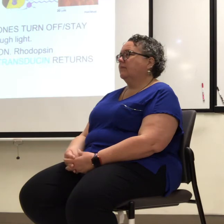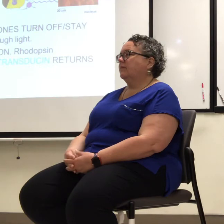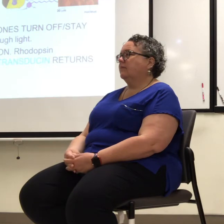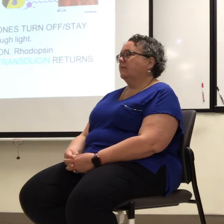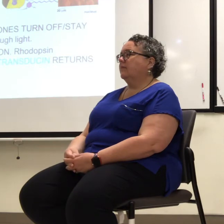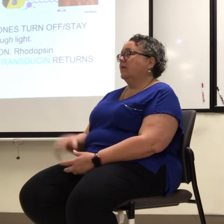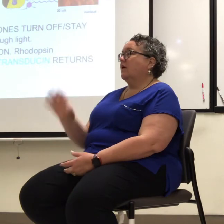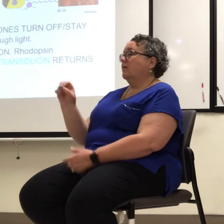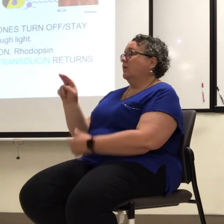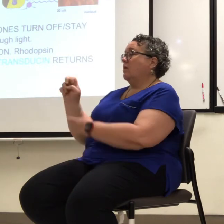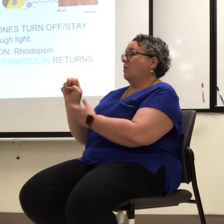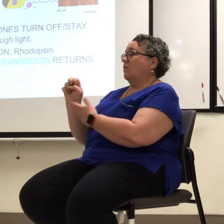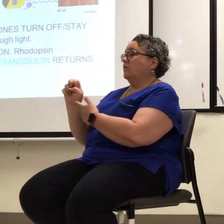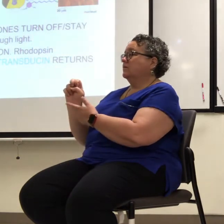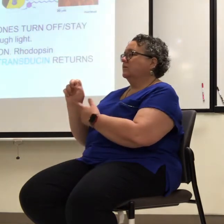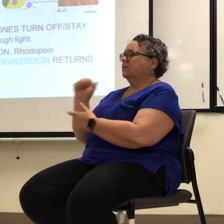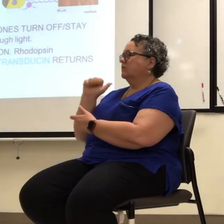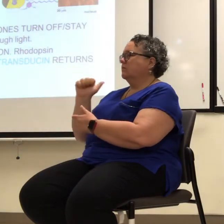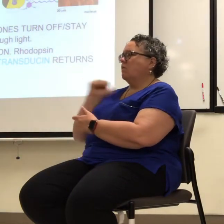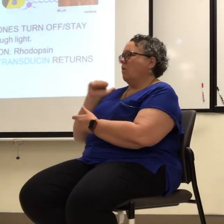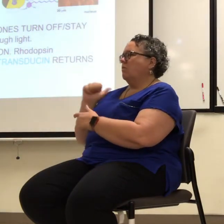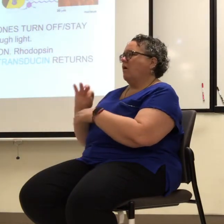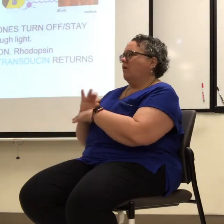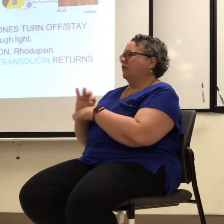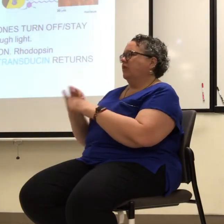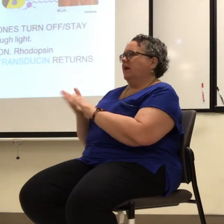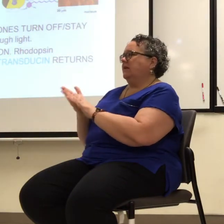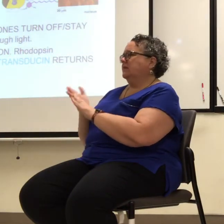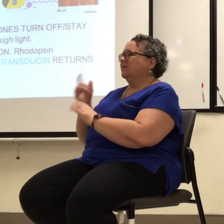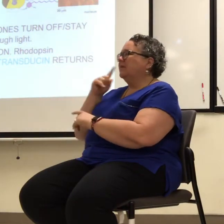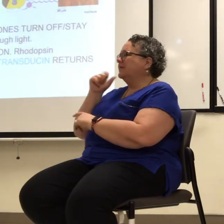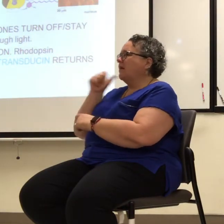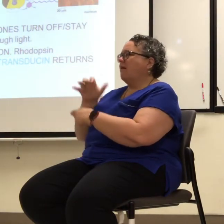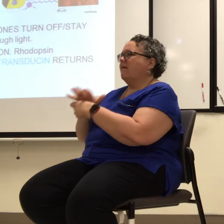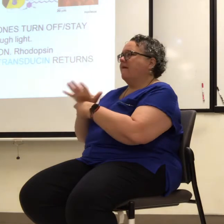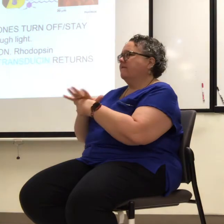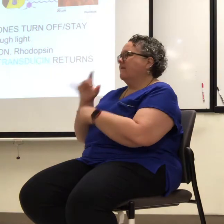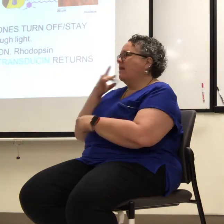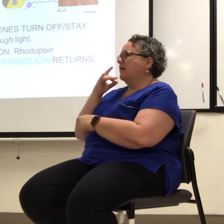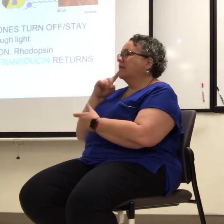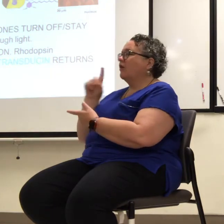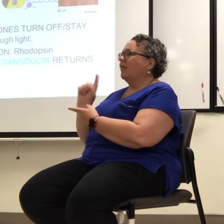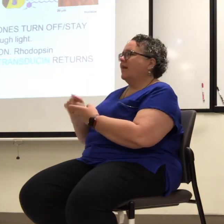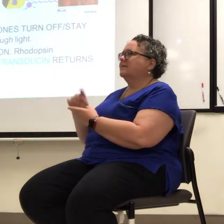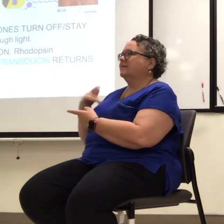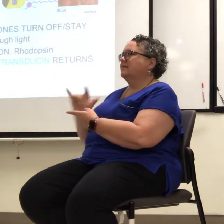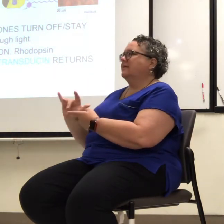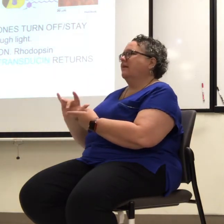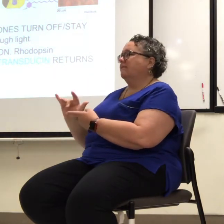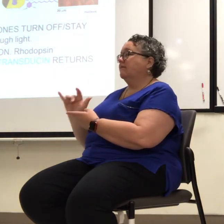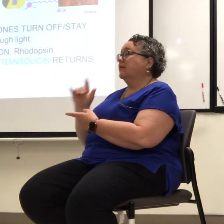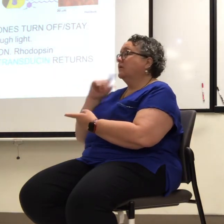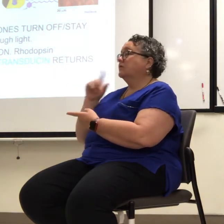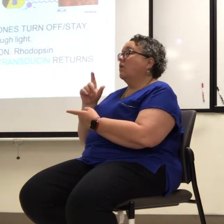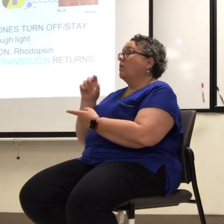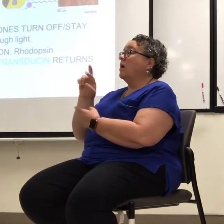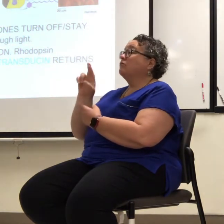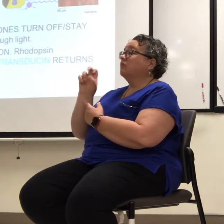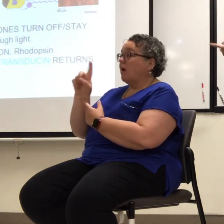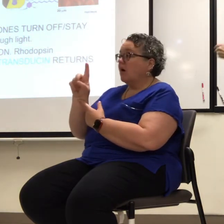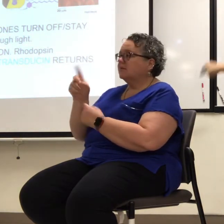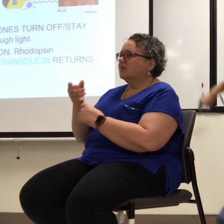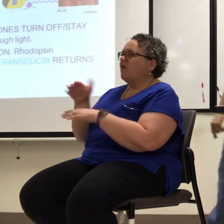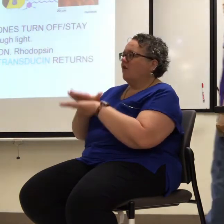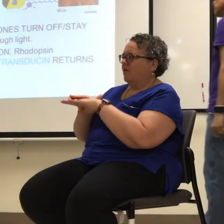the cones won't operate because there's not enough light. They're less sensitive. So you turn rods